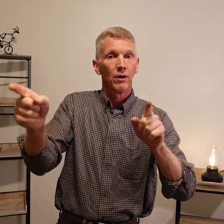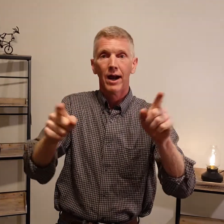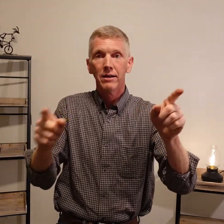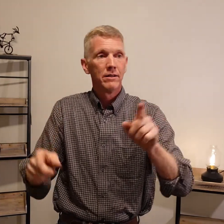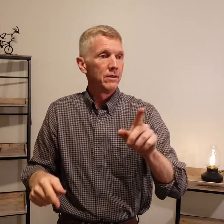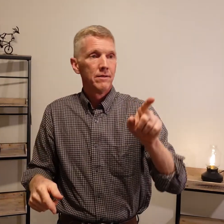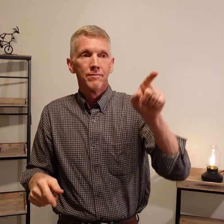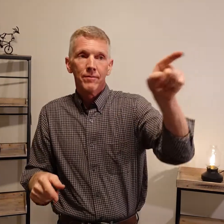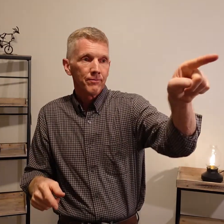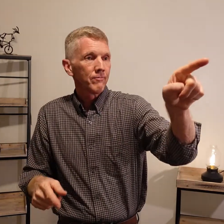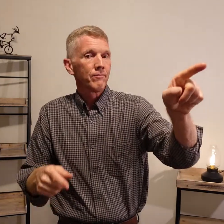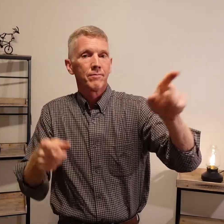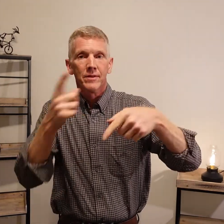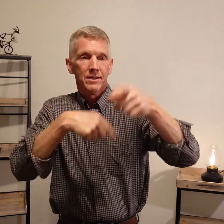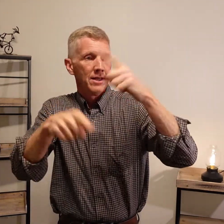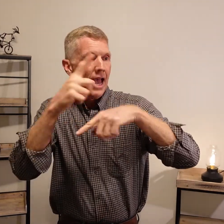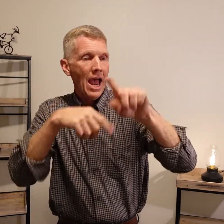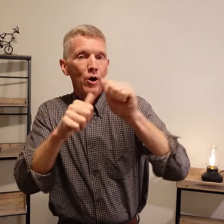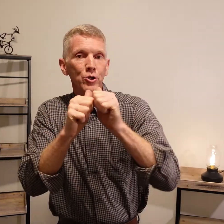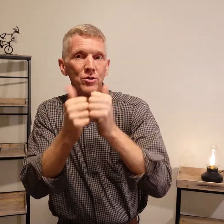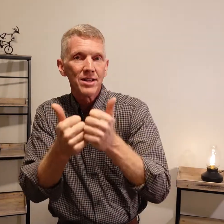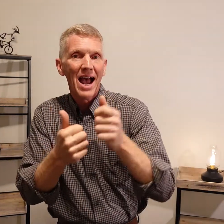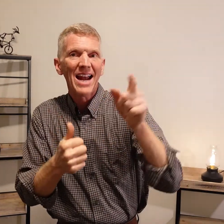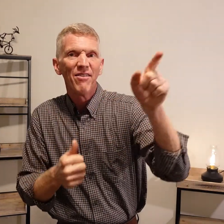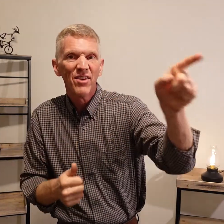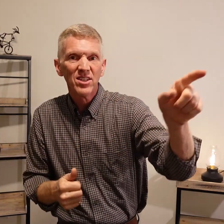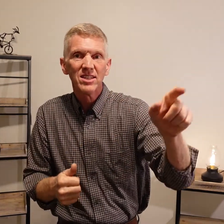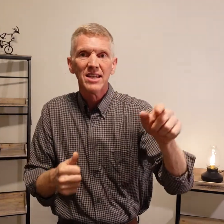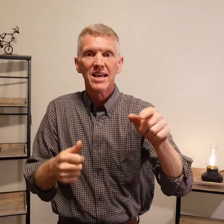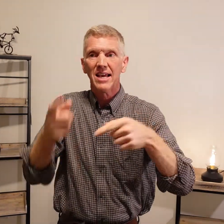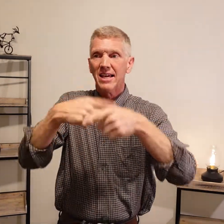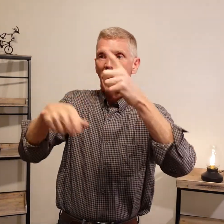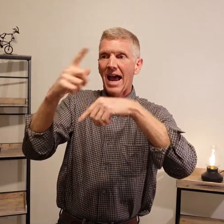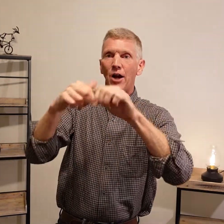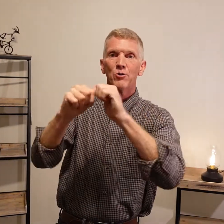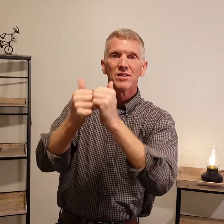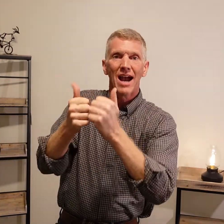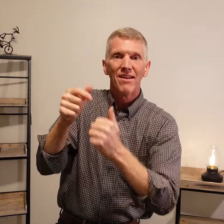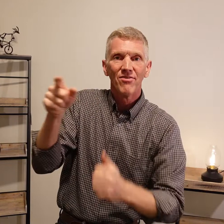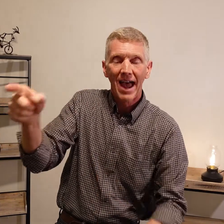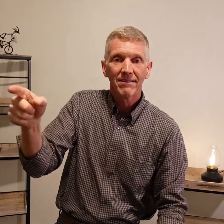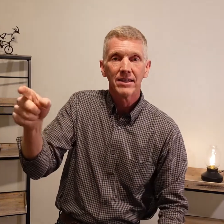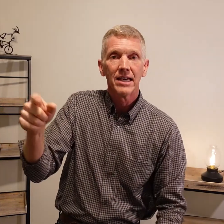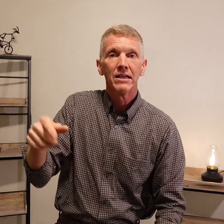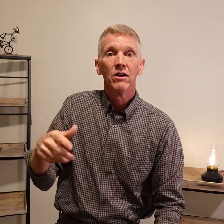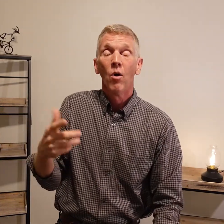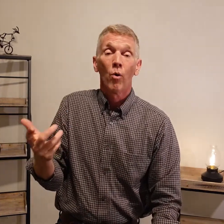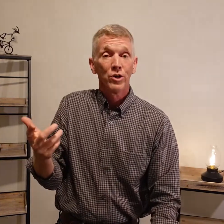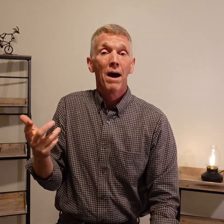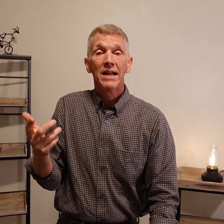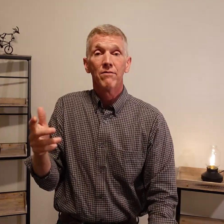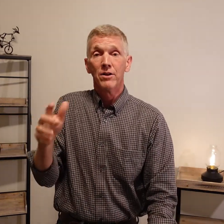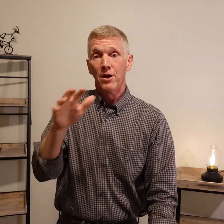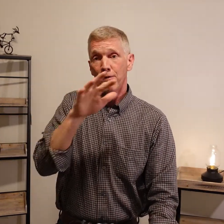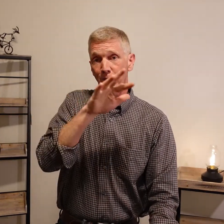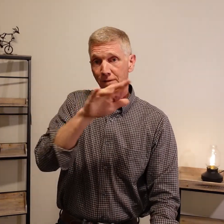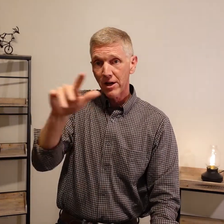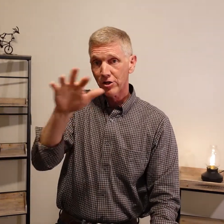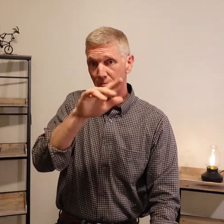right? How do you sign this thing? How do you sign that thing? Or you might even fingerspell